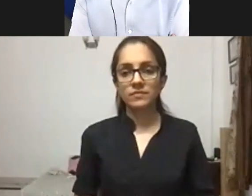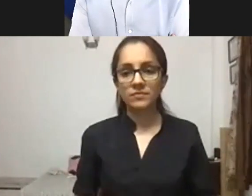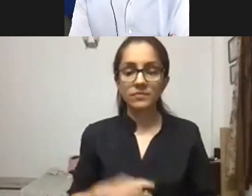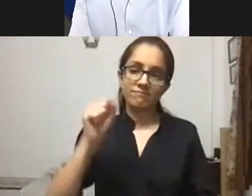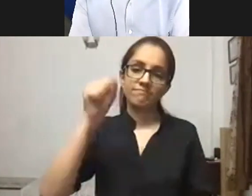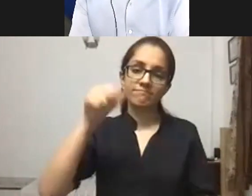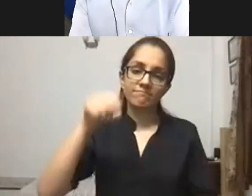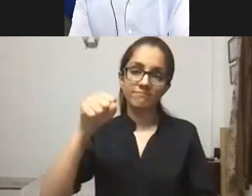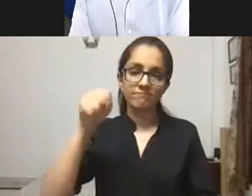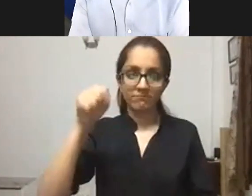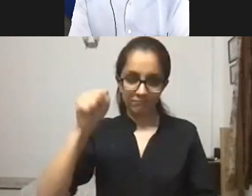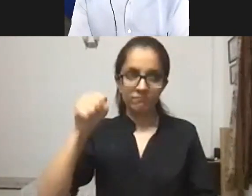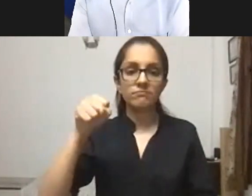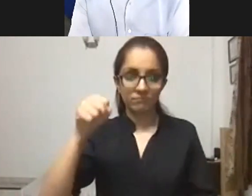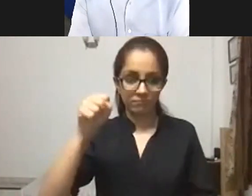Yes.